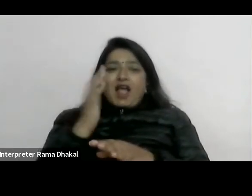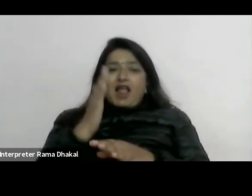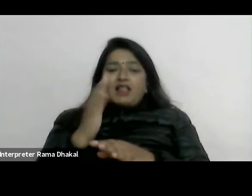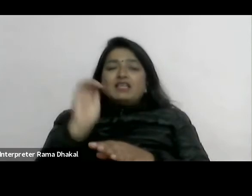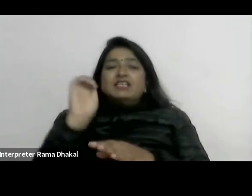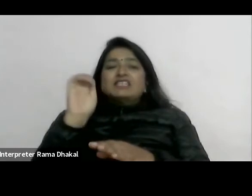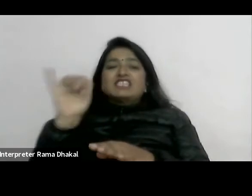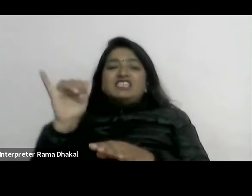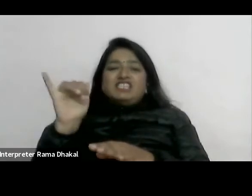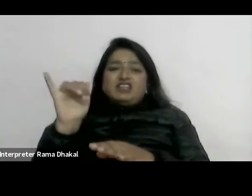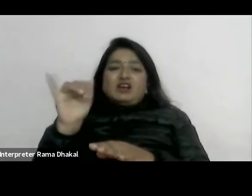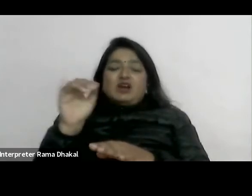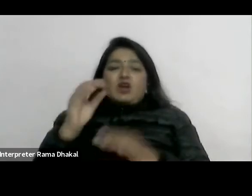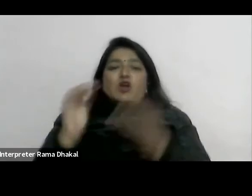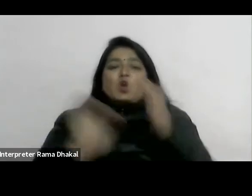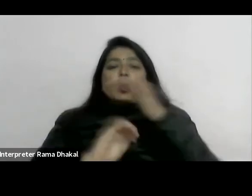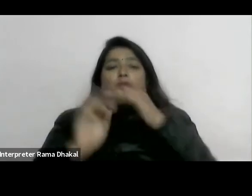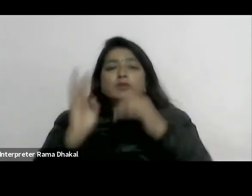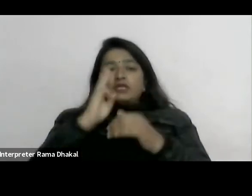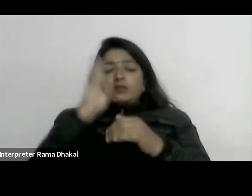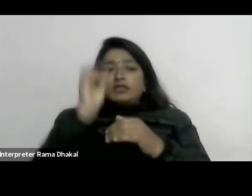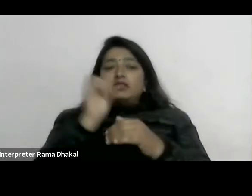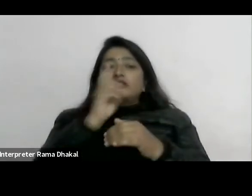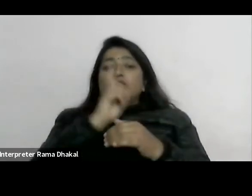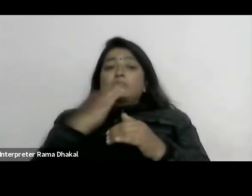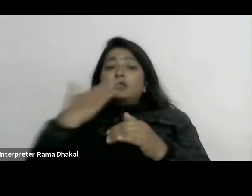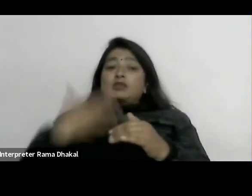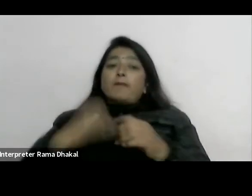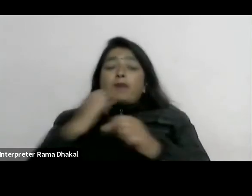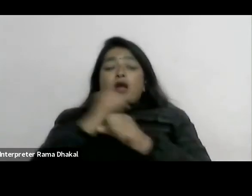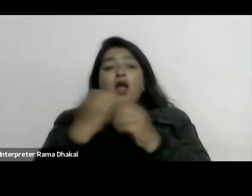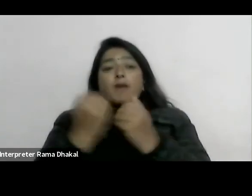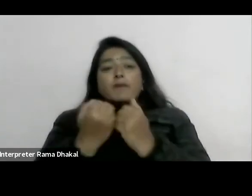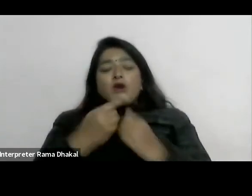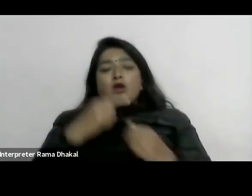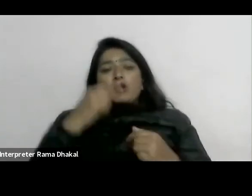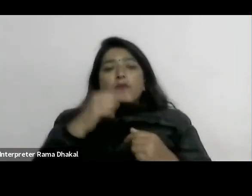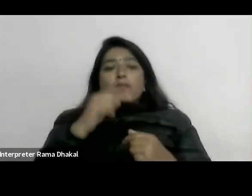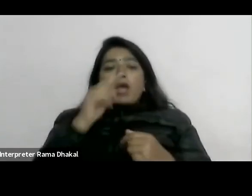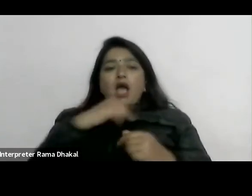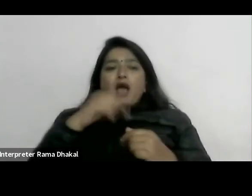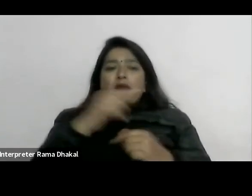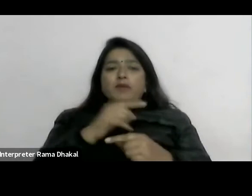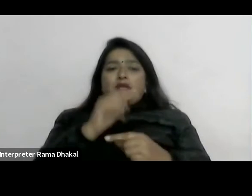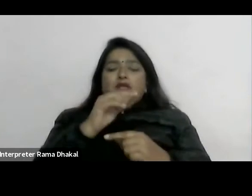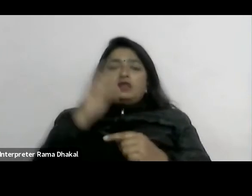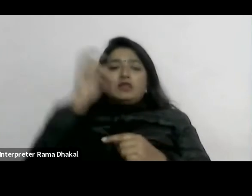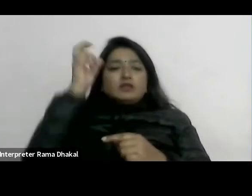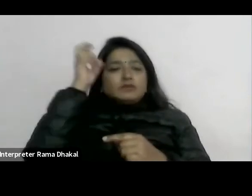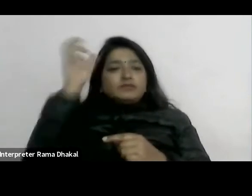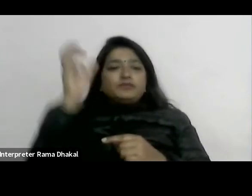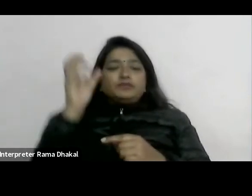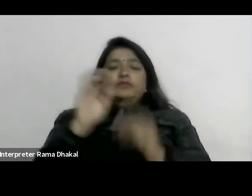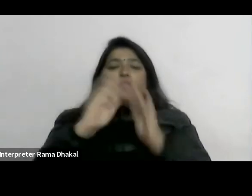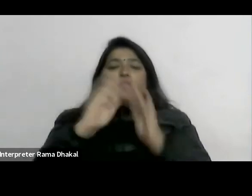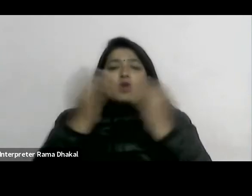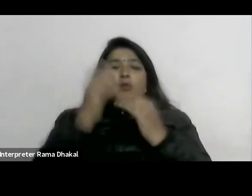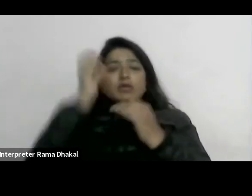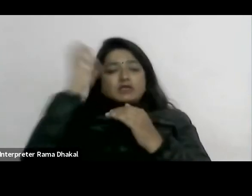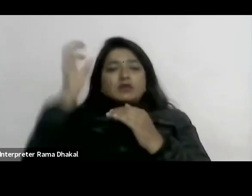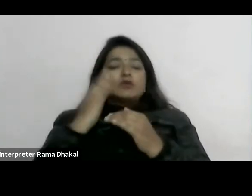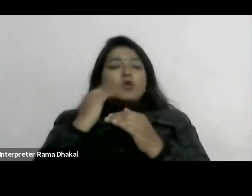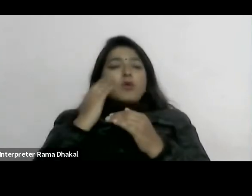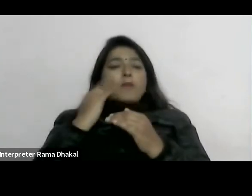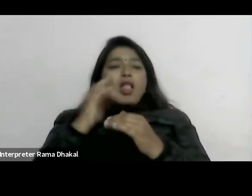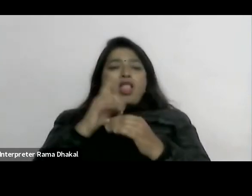for maybe almost 30 years. We have facilitated Global South Women's engagement with the committee at the